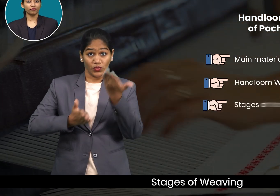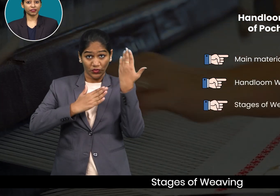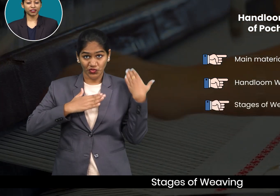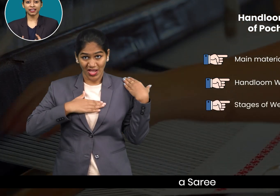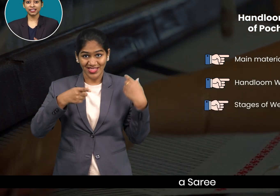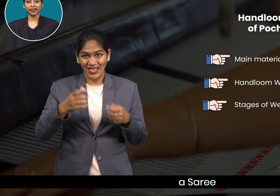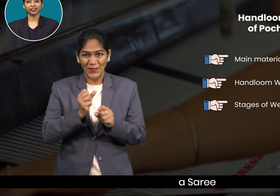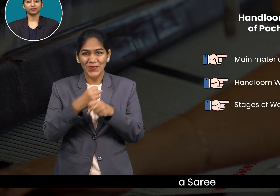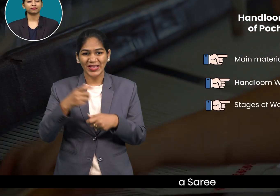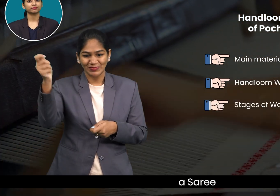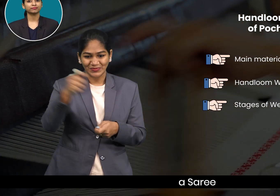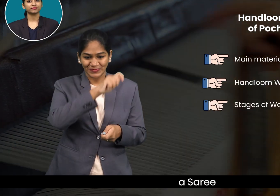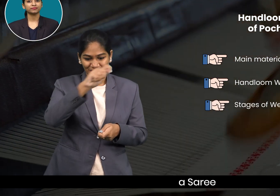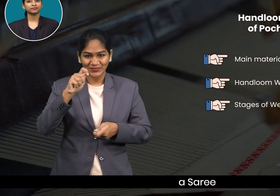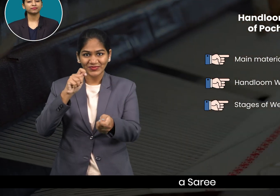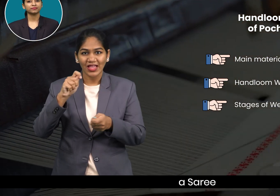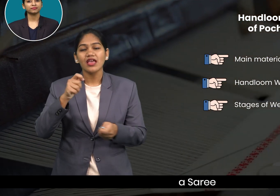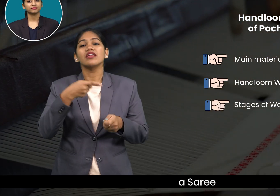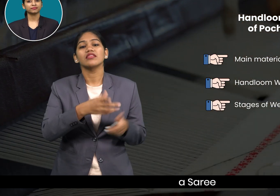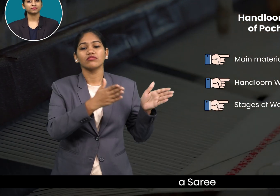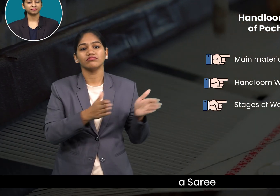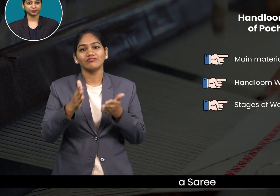Stages of weaving a saree.